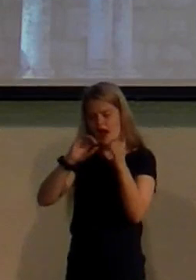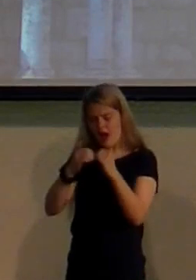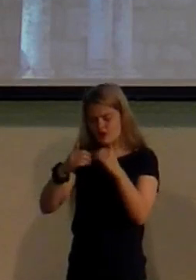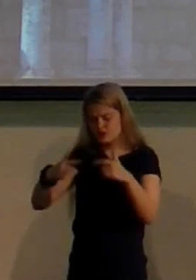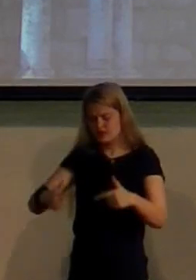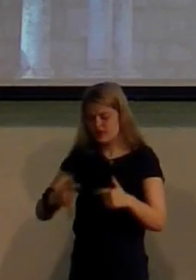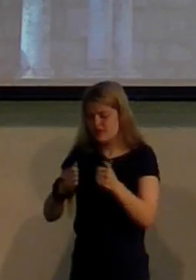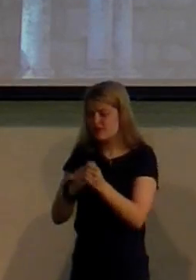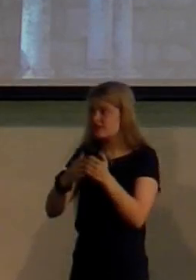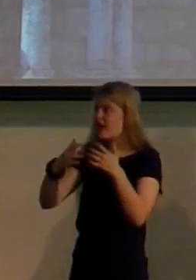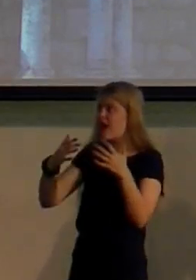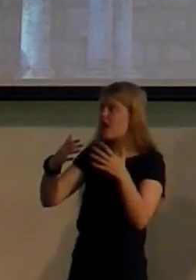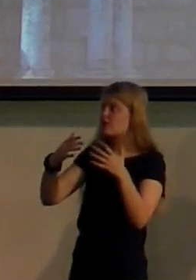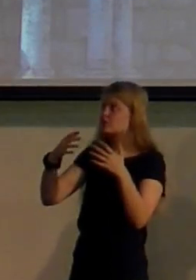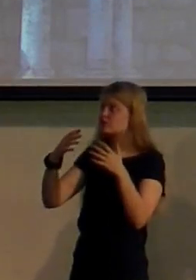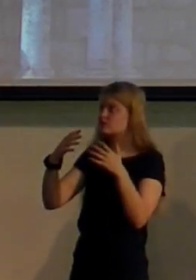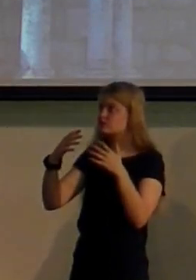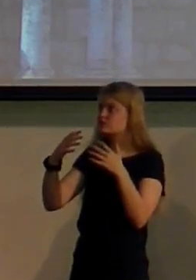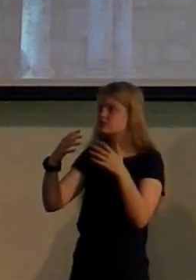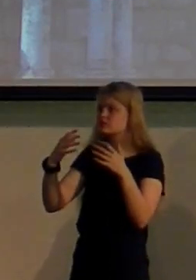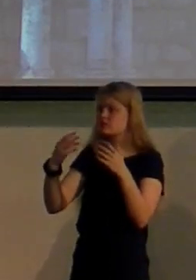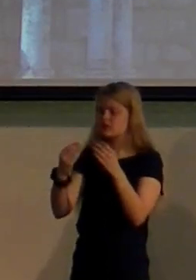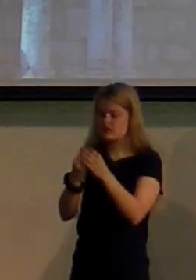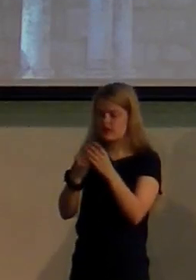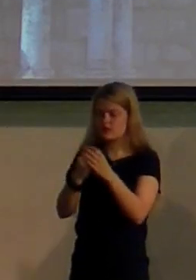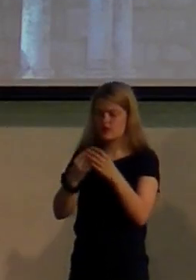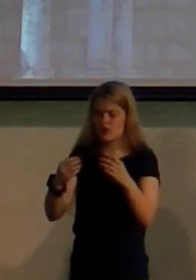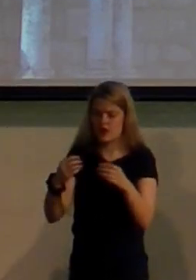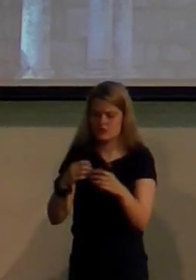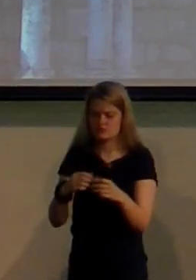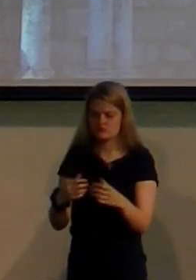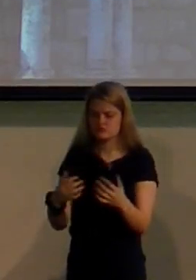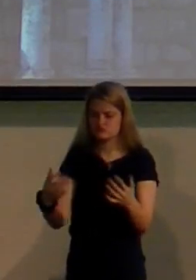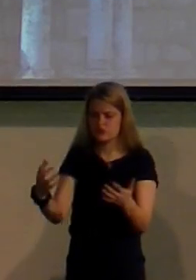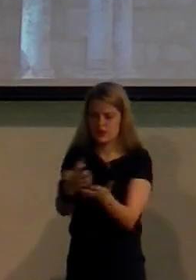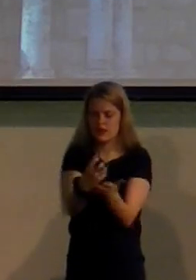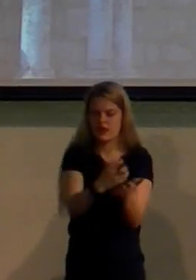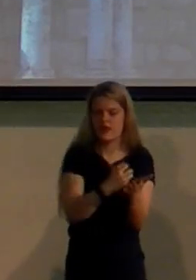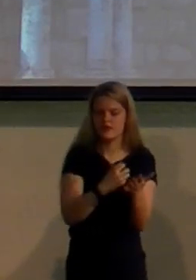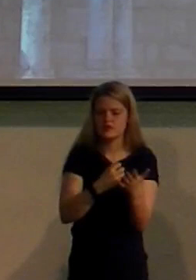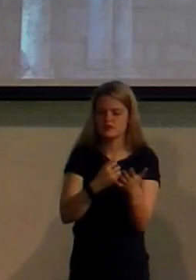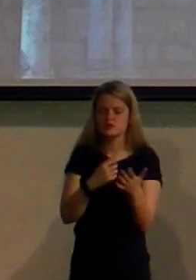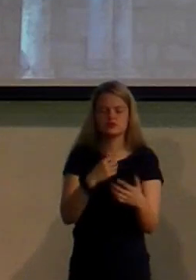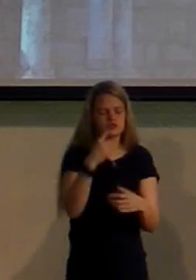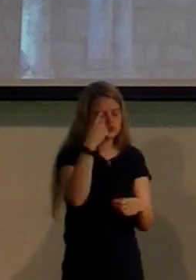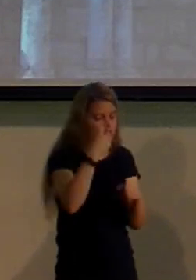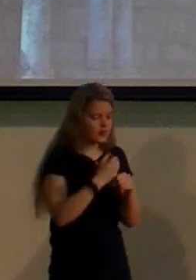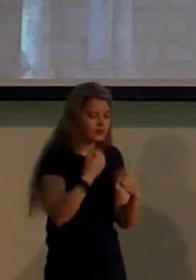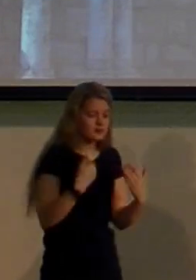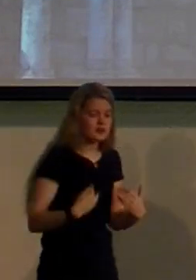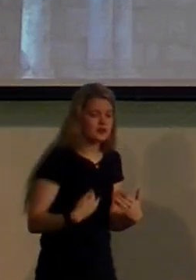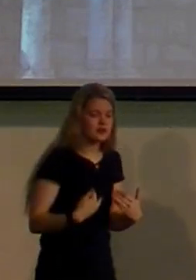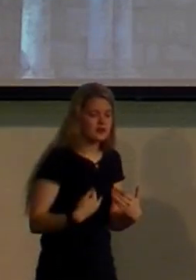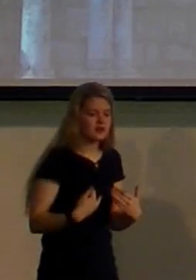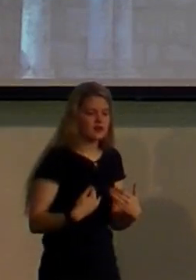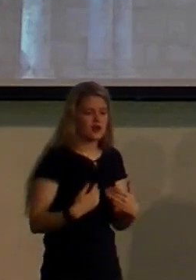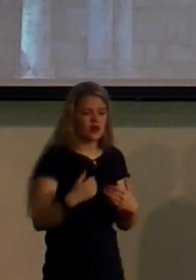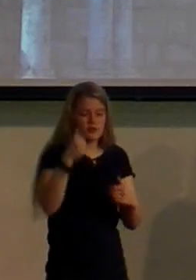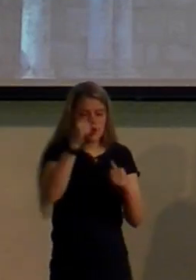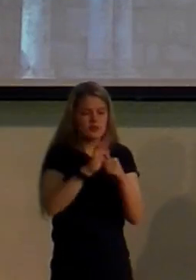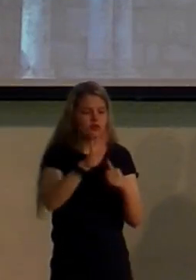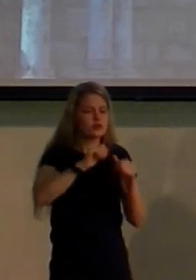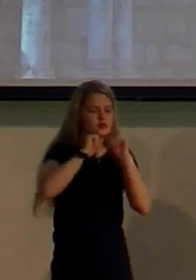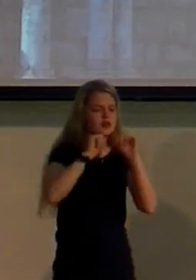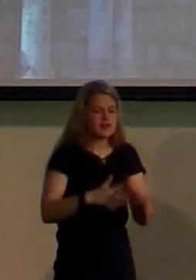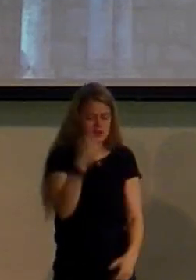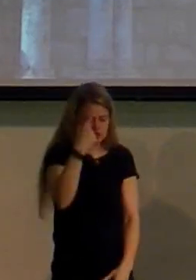crops coming in? God says, you're going to have to trust me. I'll double your blessings. Just trust me first. And then there was